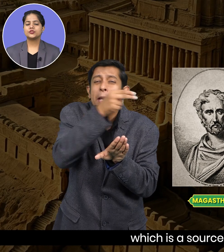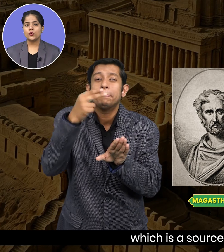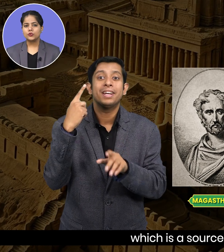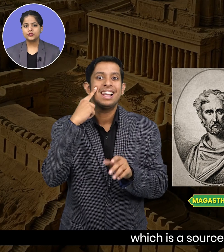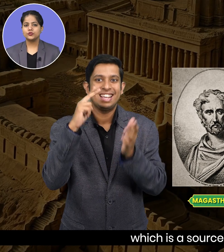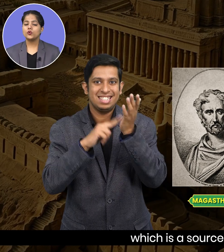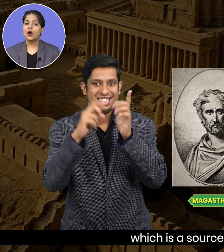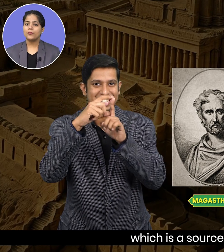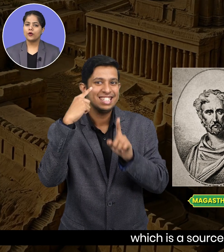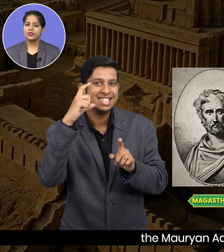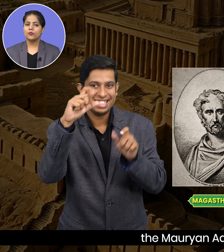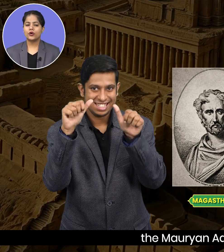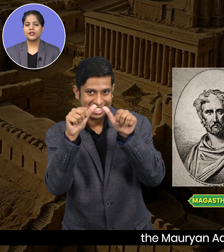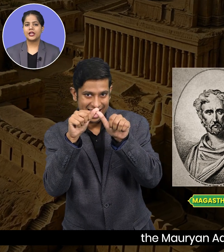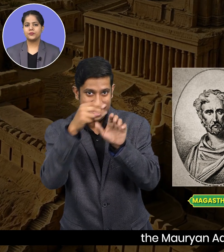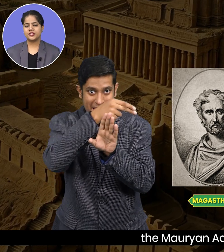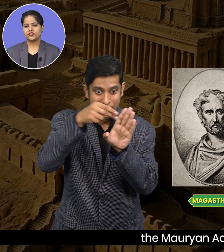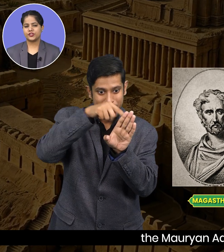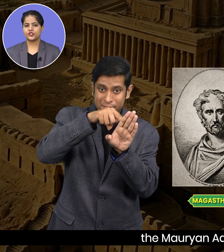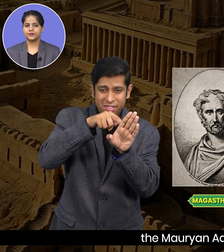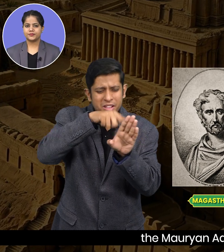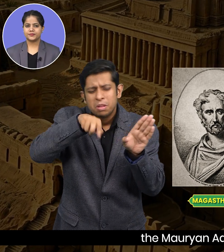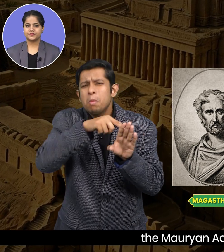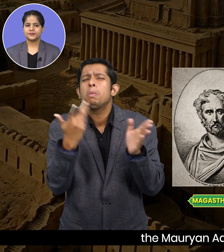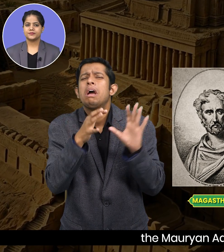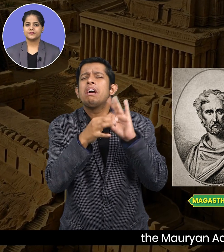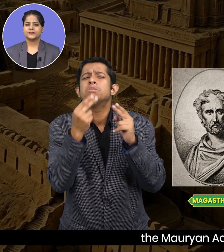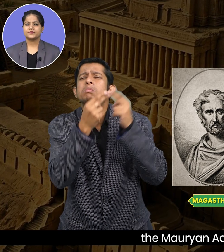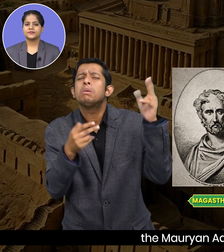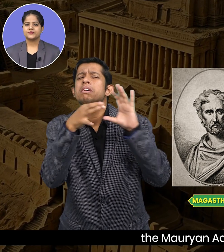which is a source to know about the Mauryan administration.